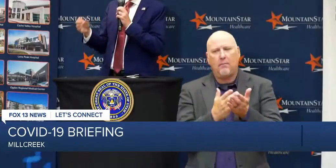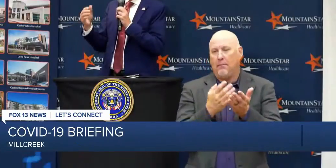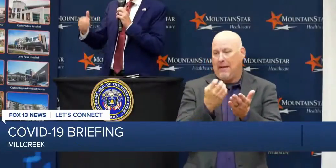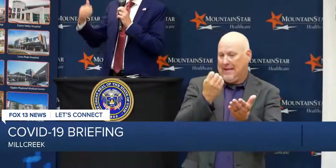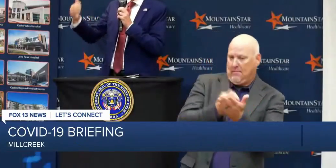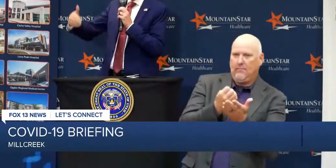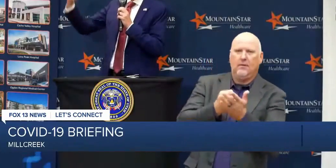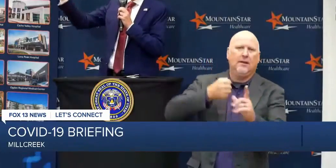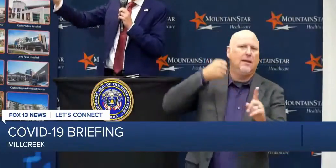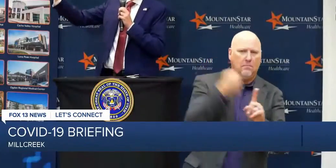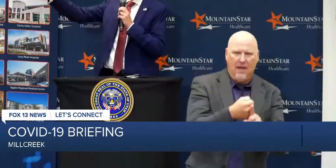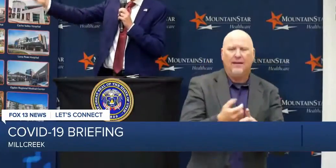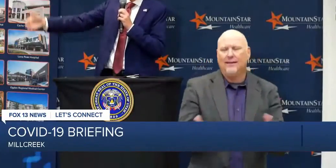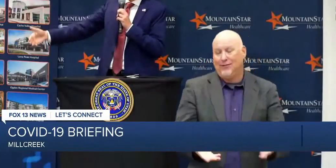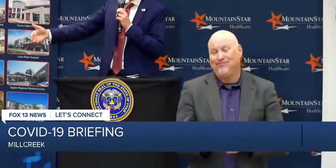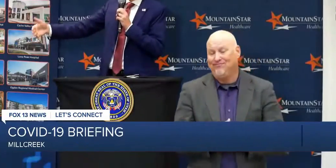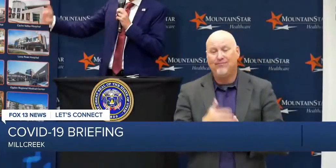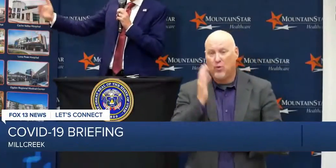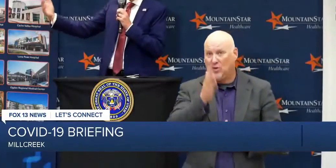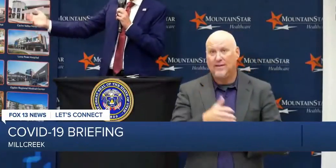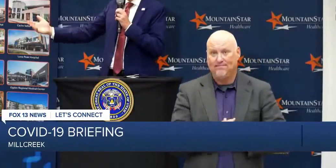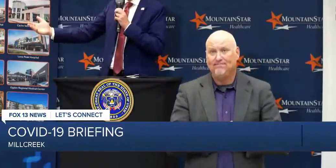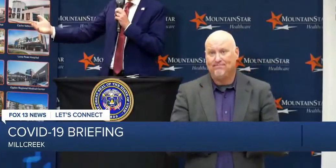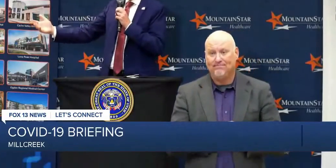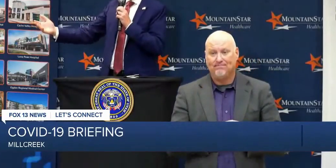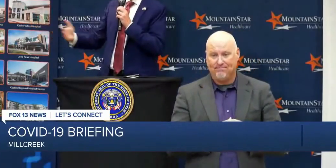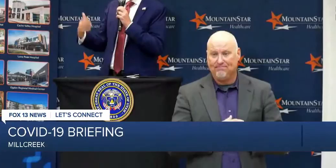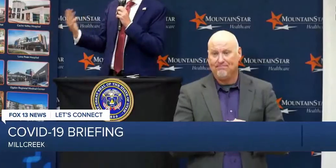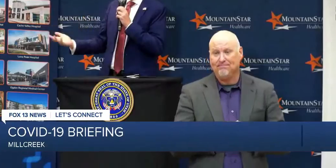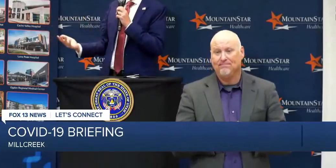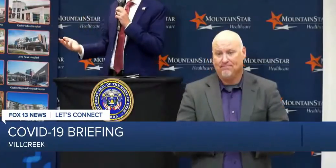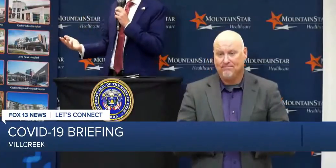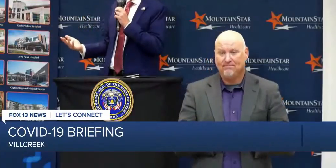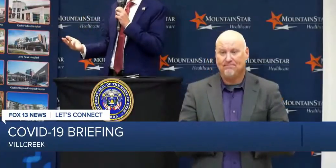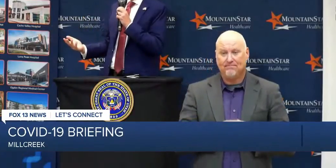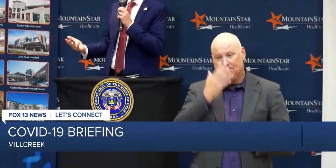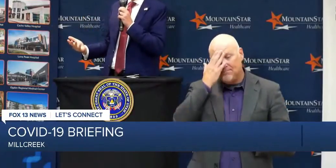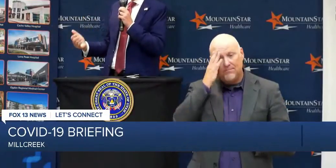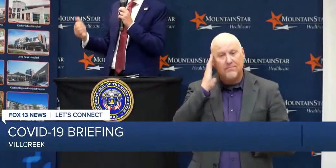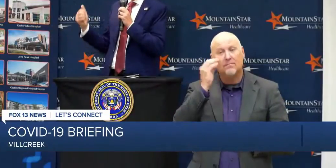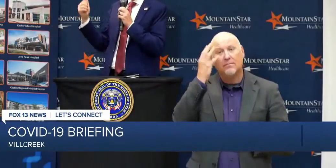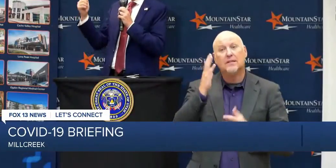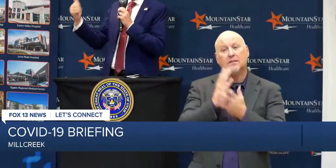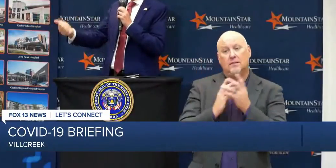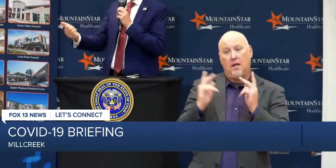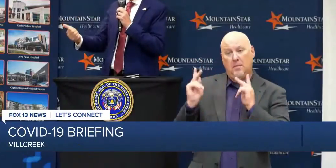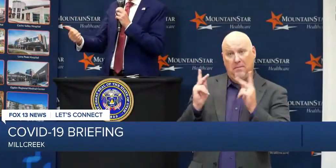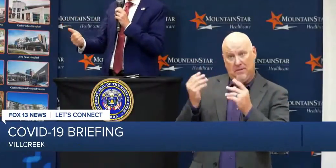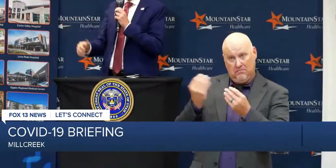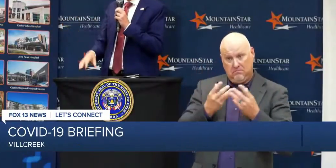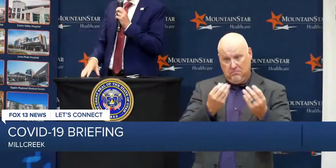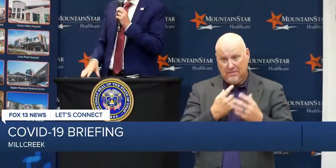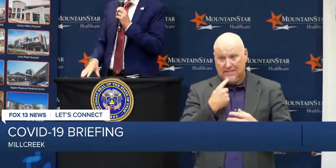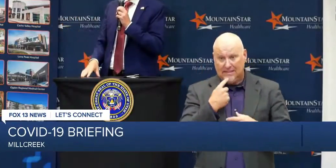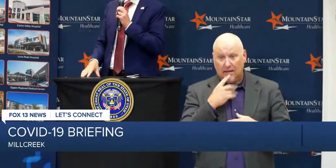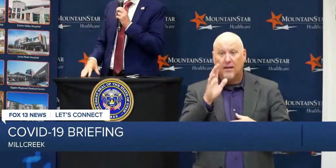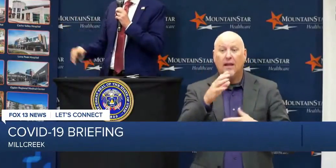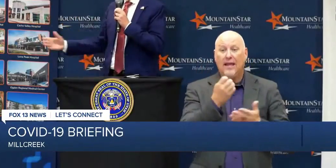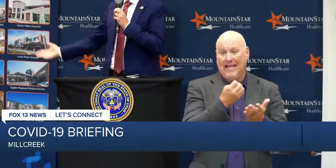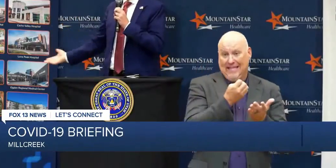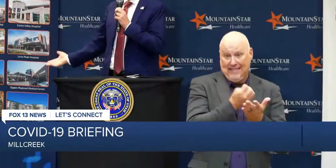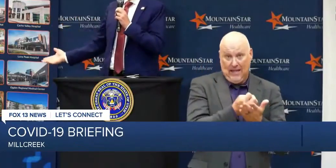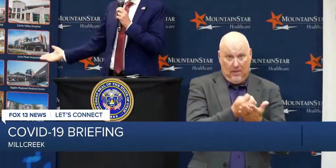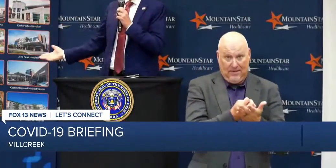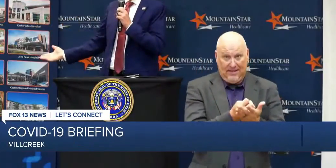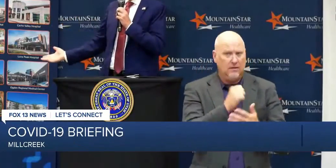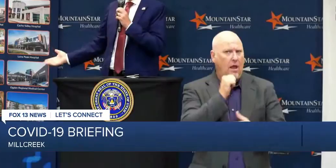of the unvaccinated is just impacting the unvaccinated, but it's not true. It's impacting all of us. It's impacting us. It will impact us economically. It